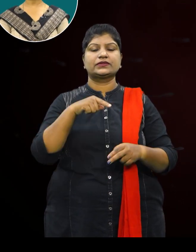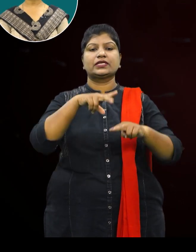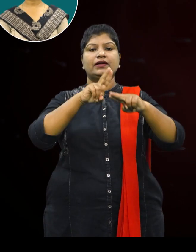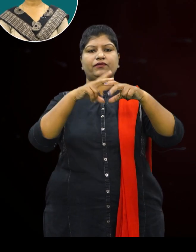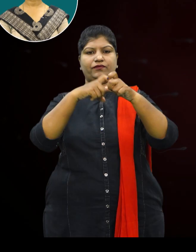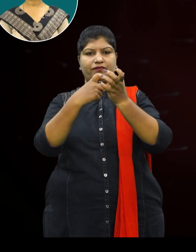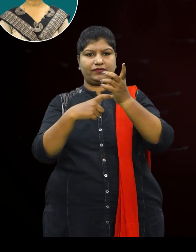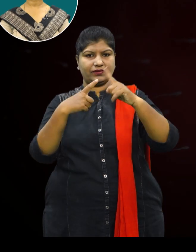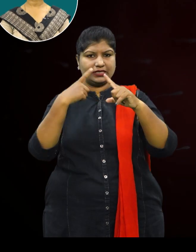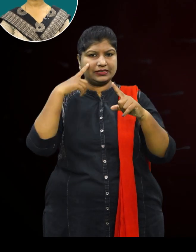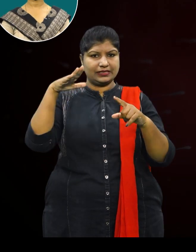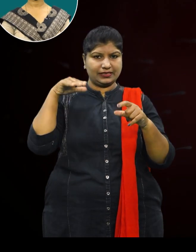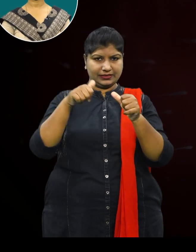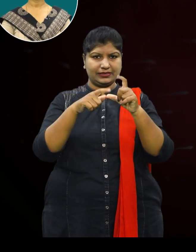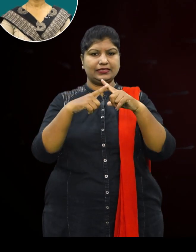Fertilization